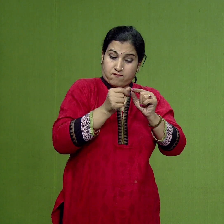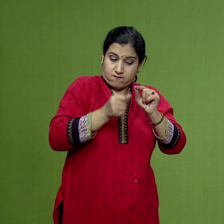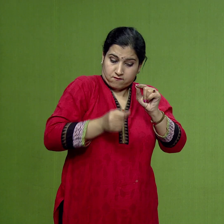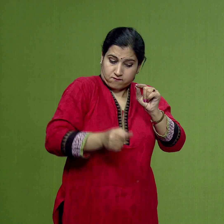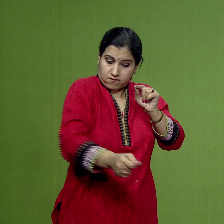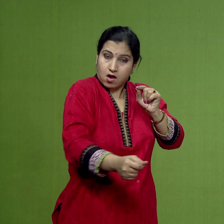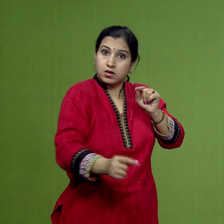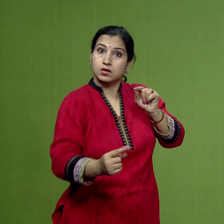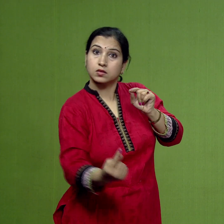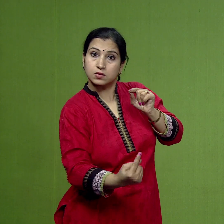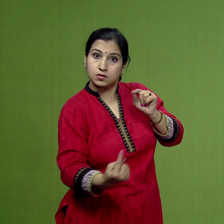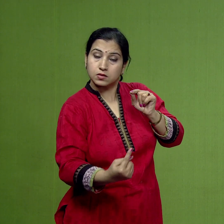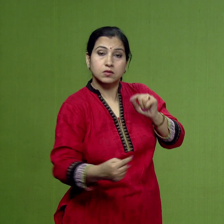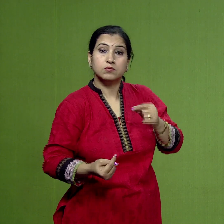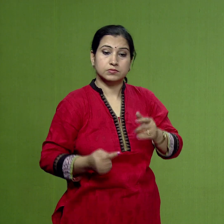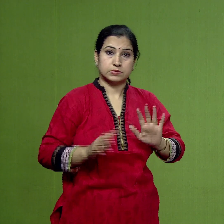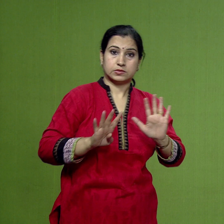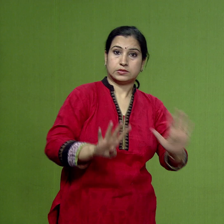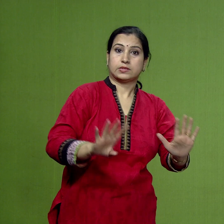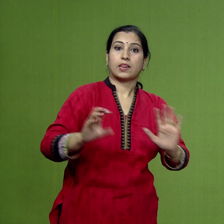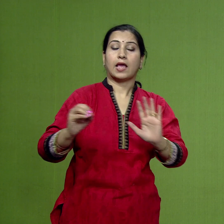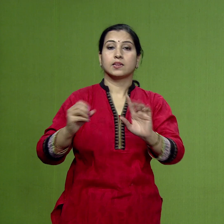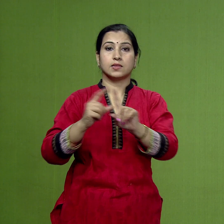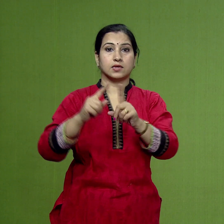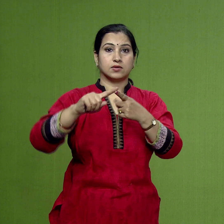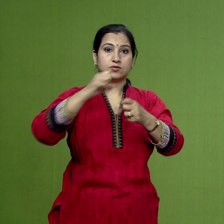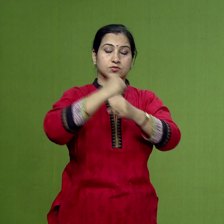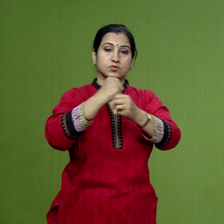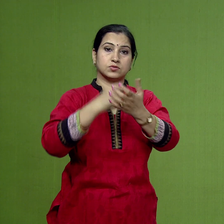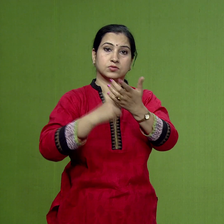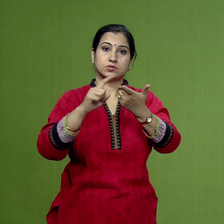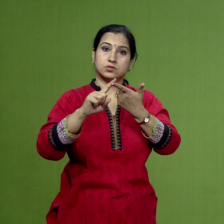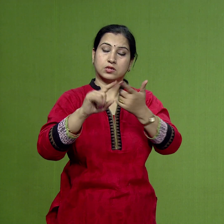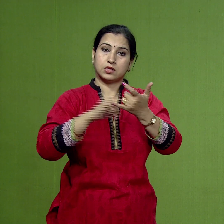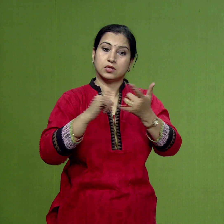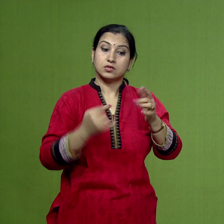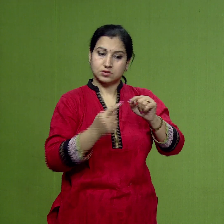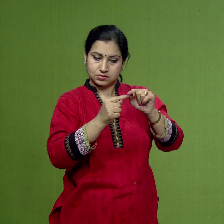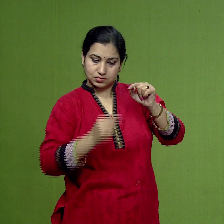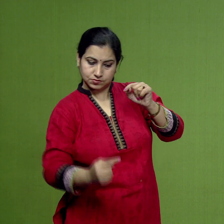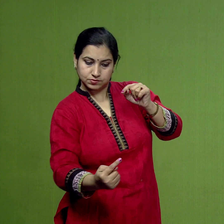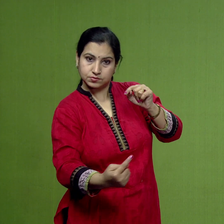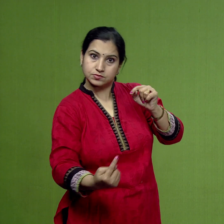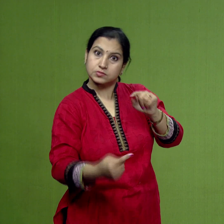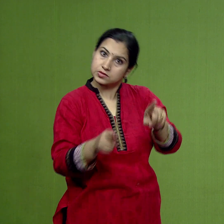the farthest will be 90 degrees south latitude, or the south pole.